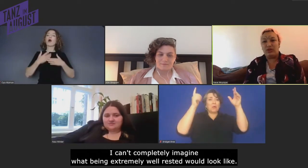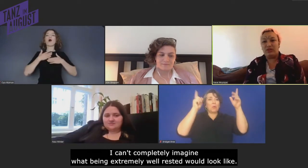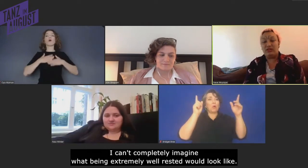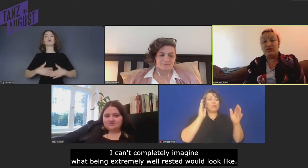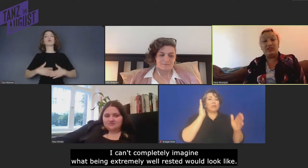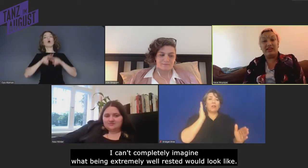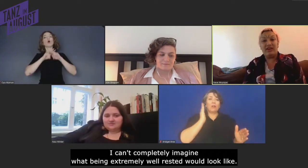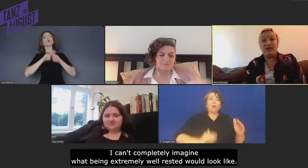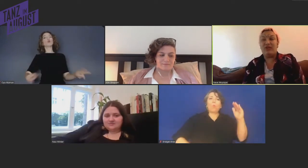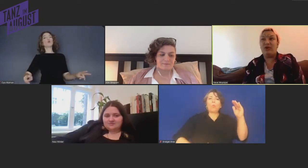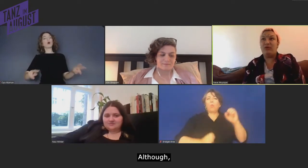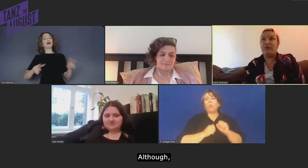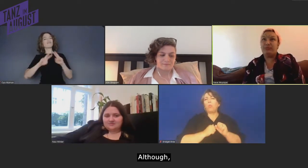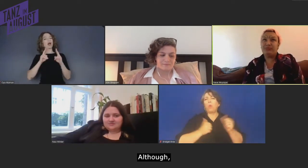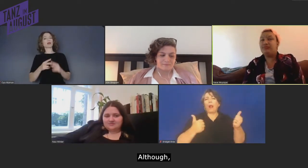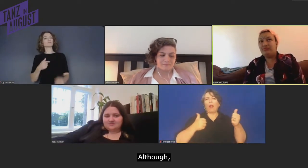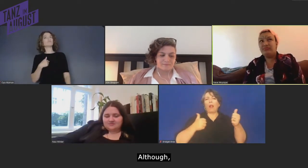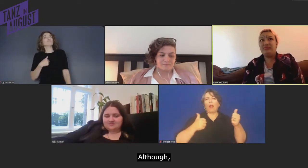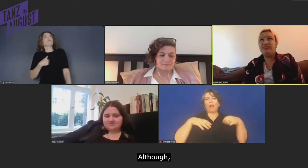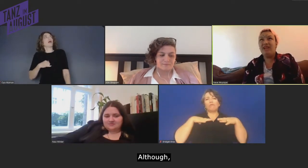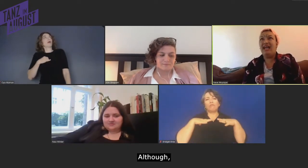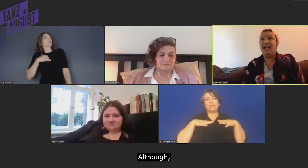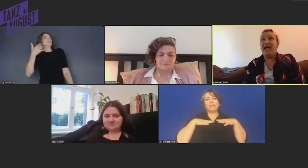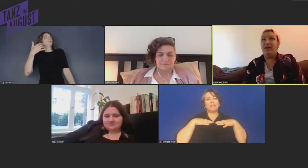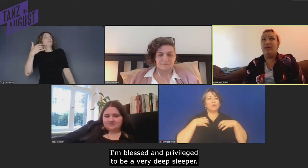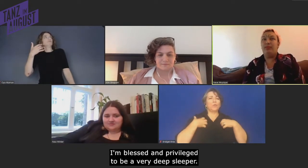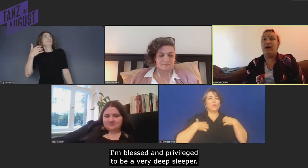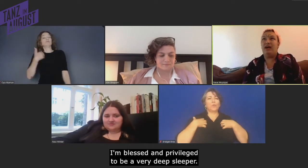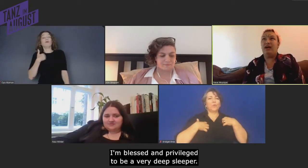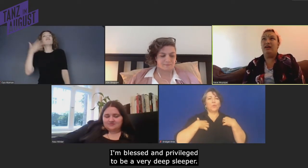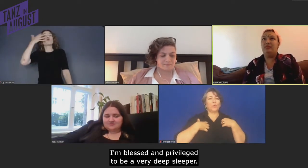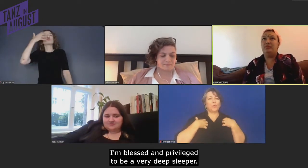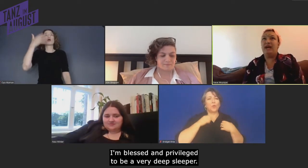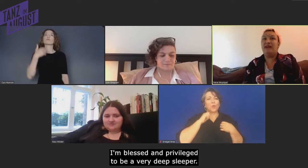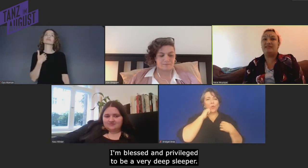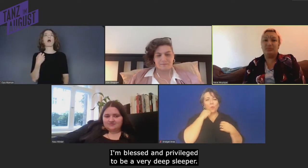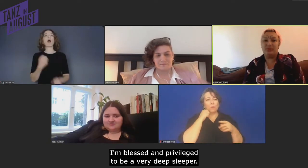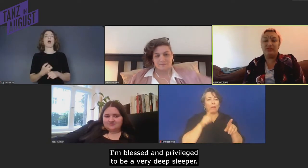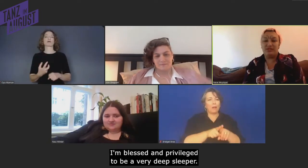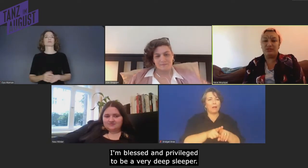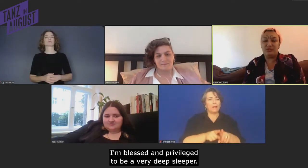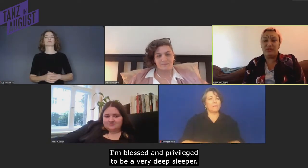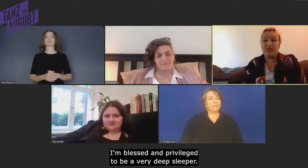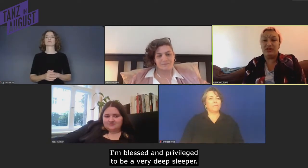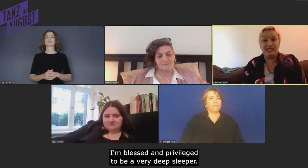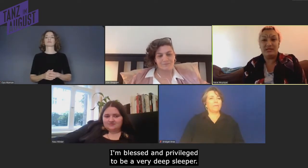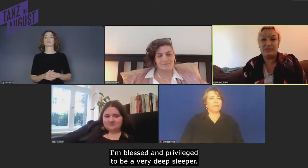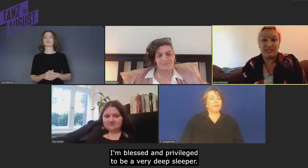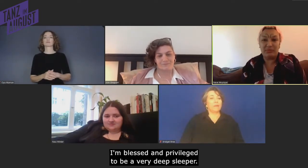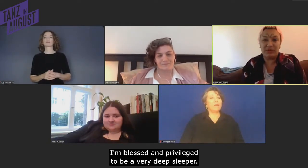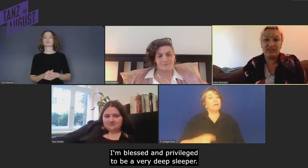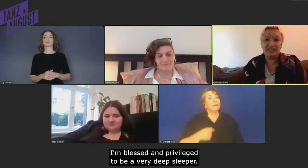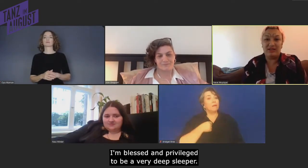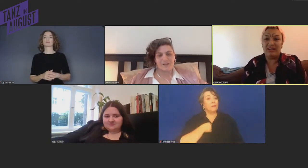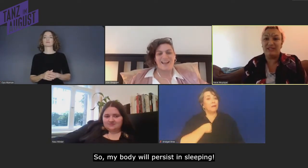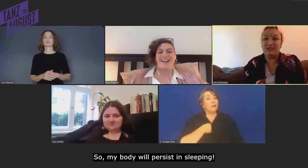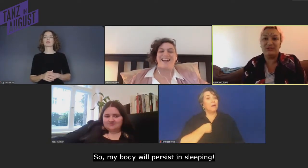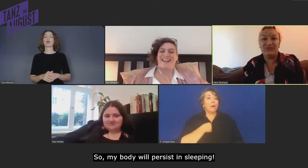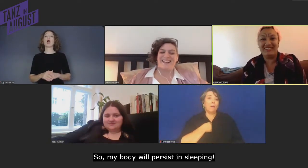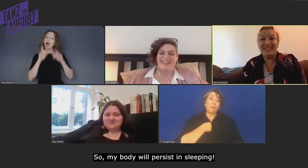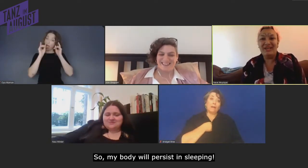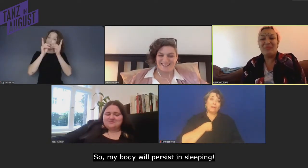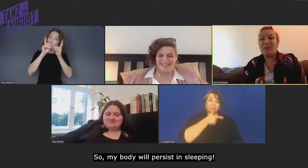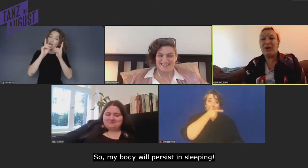would look like. Although I am blessed and privileged to be a very deep sleeper, so I